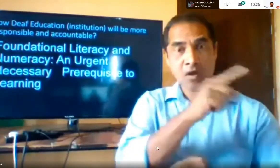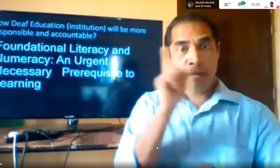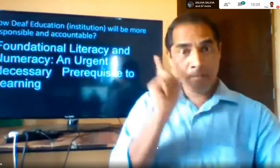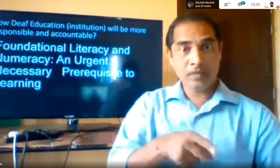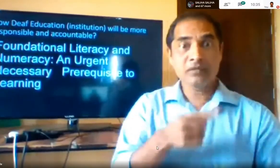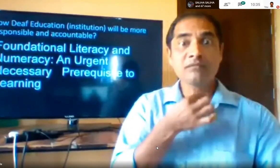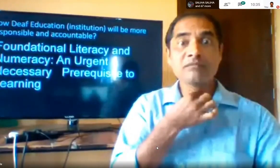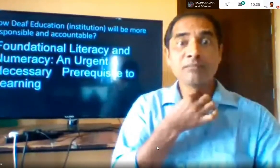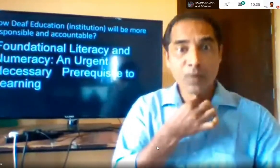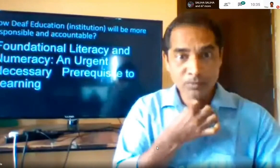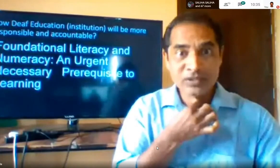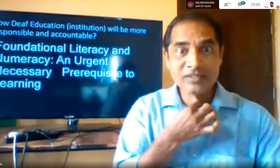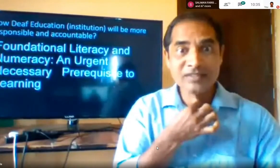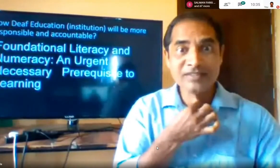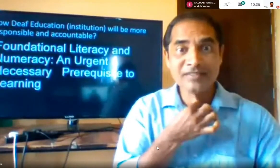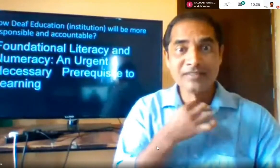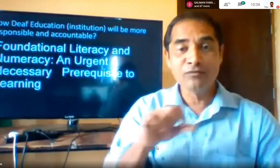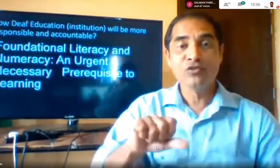We are teaching them the spoken language.